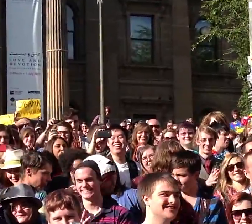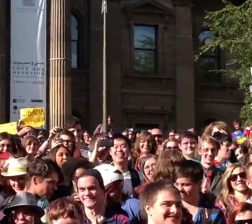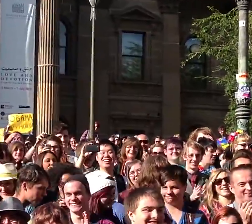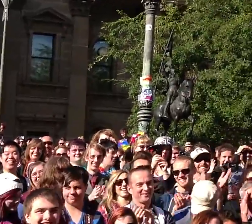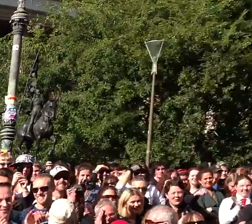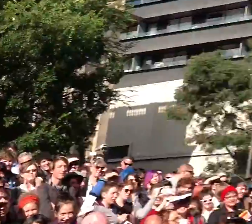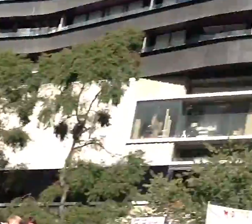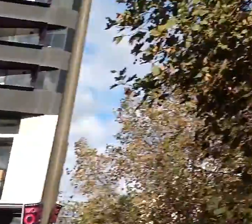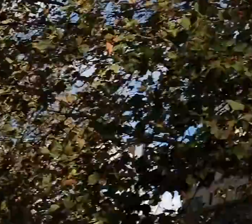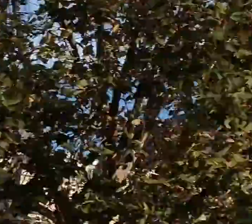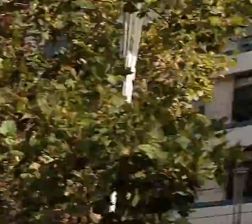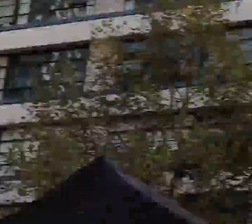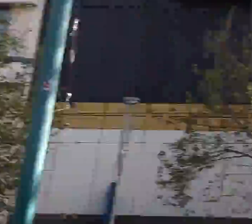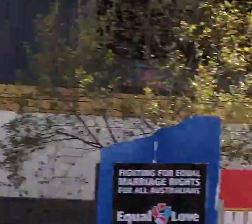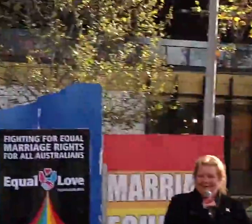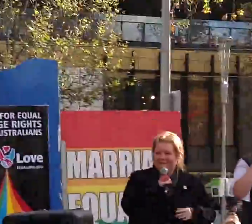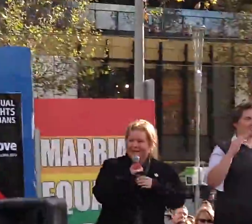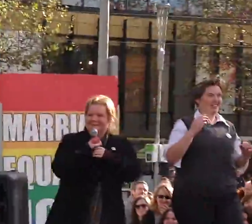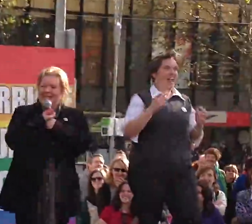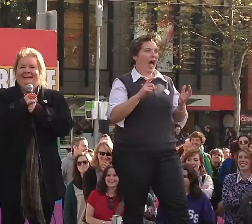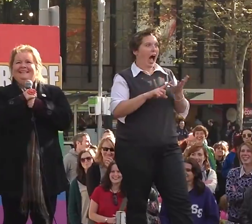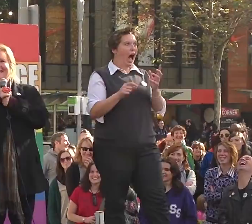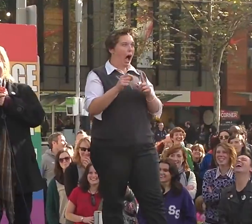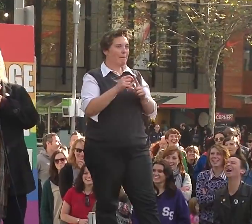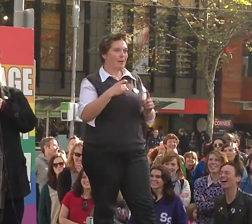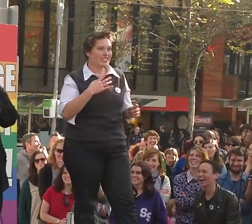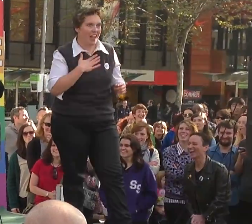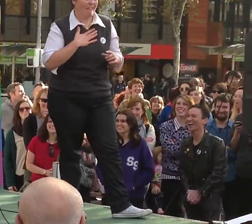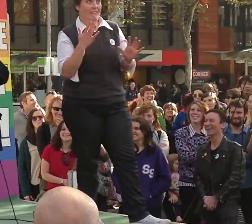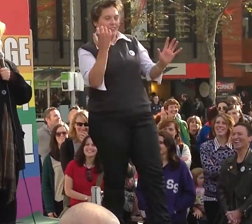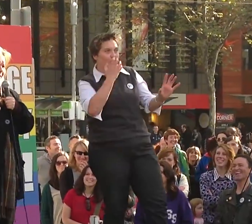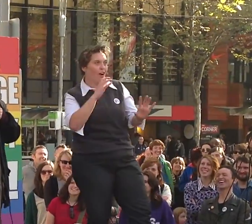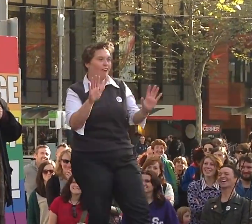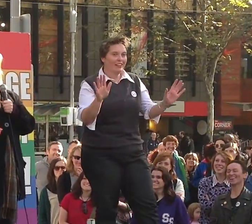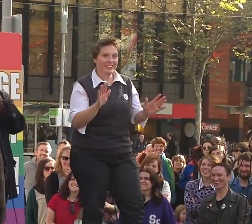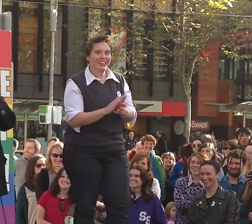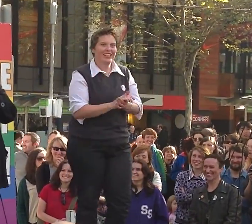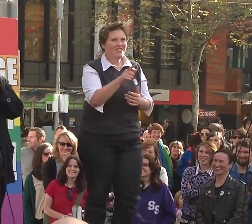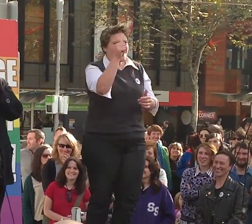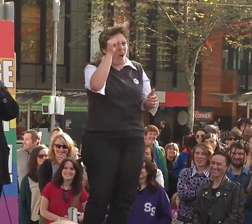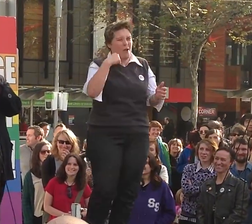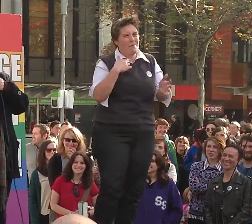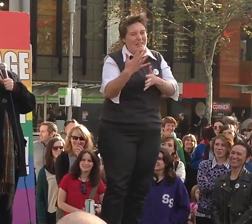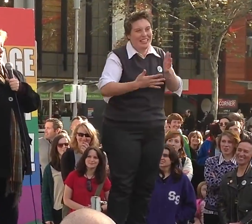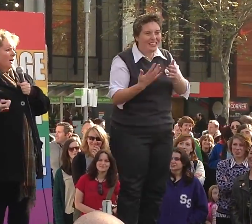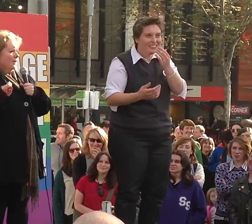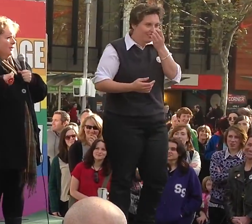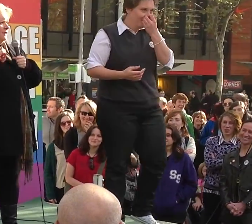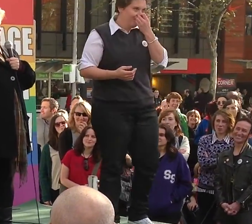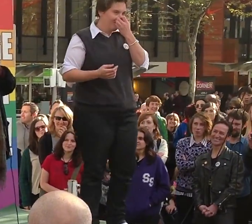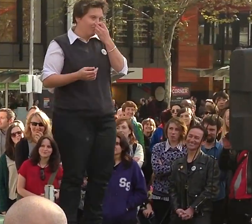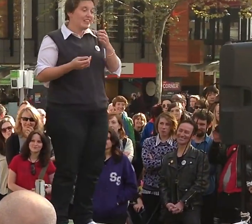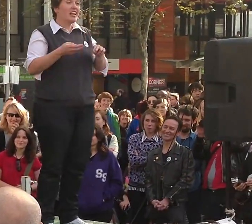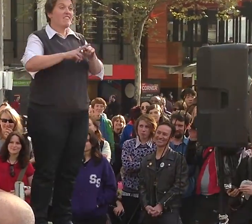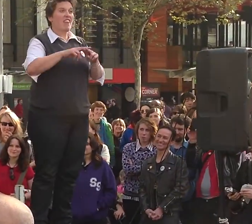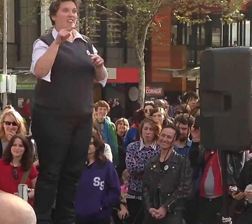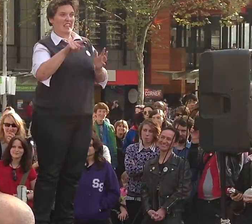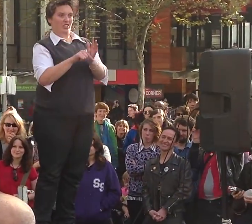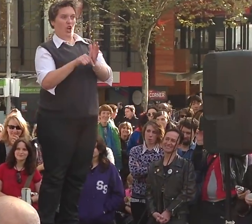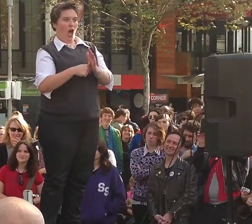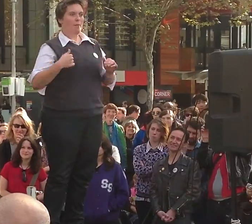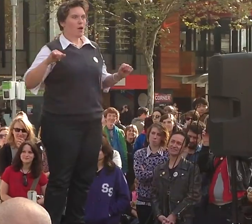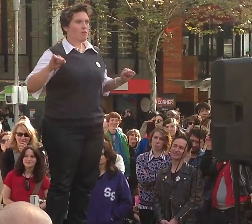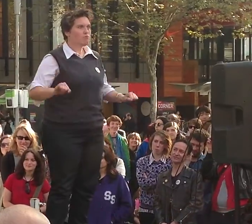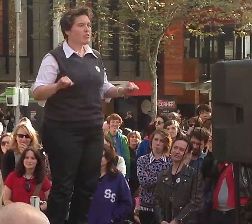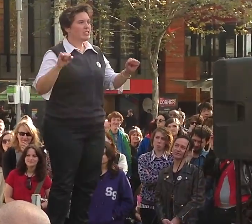sorry. I'm sorry, that sounds so up myself. You know what I mean. But had I heard the President of the